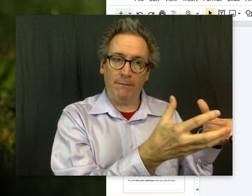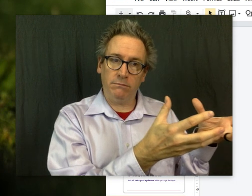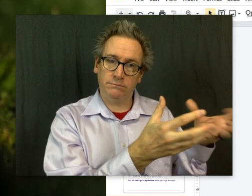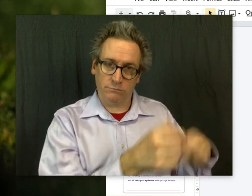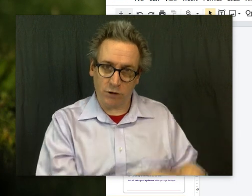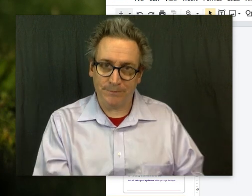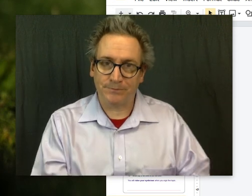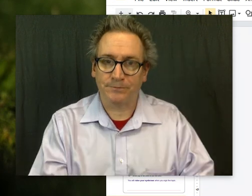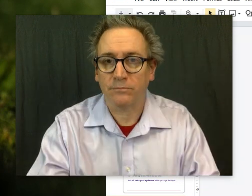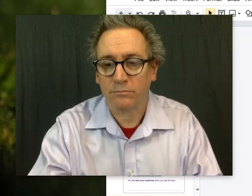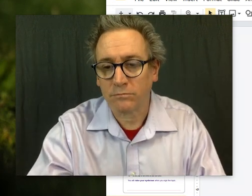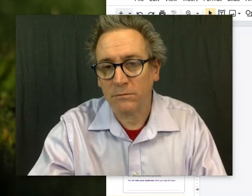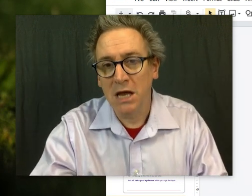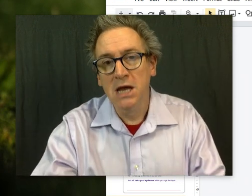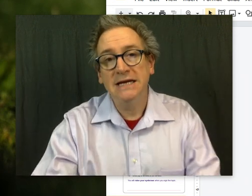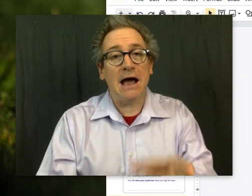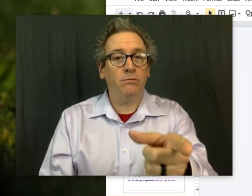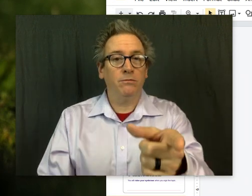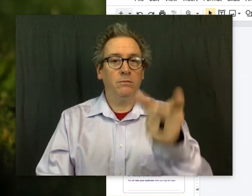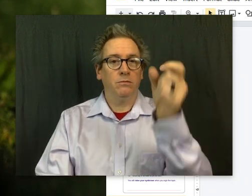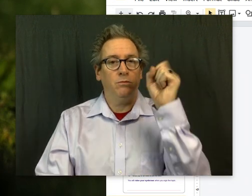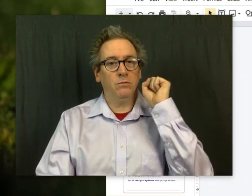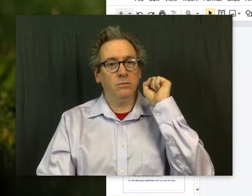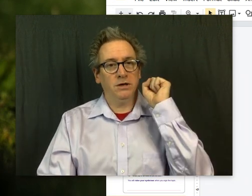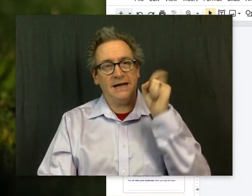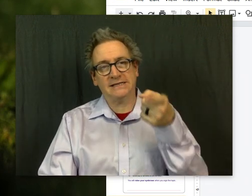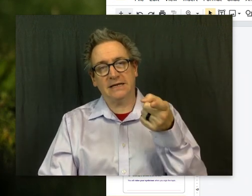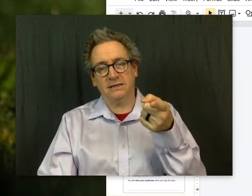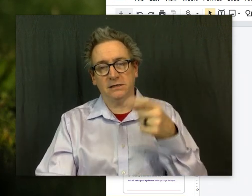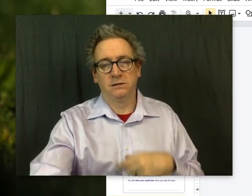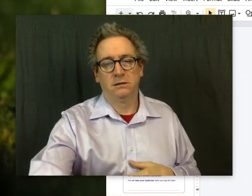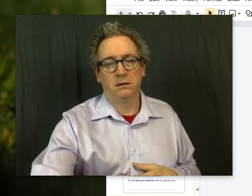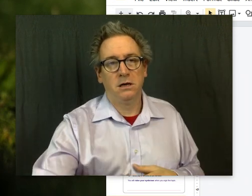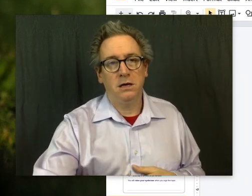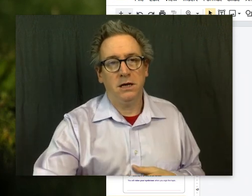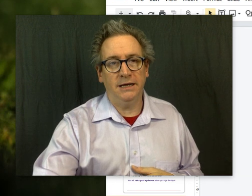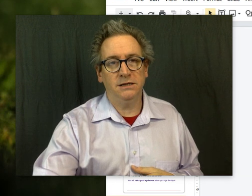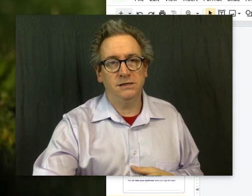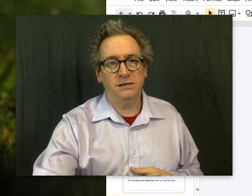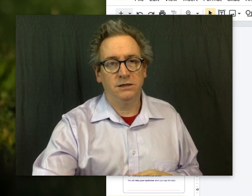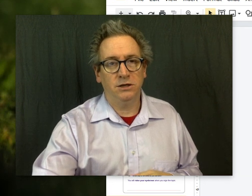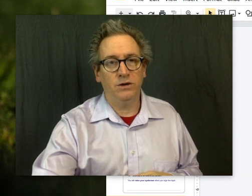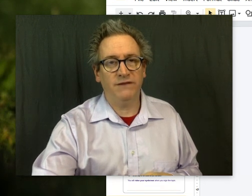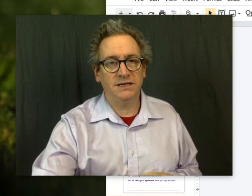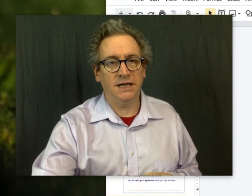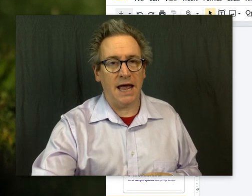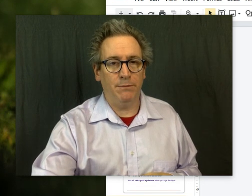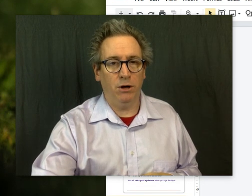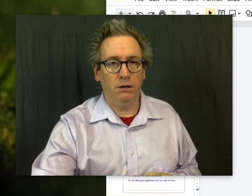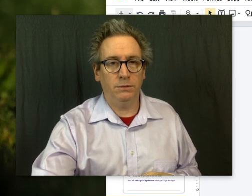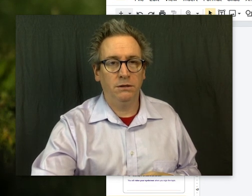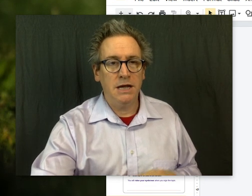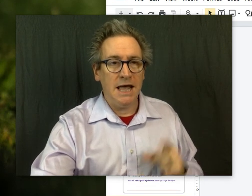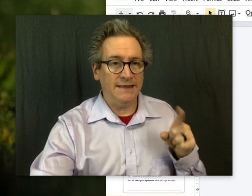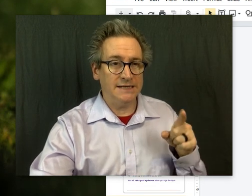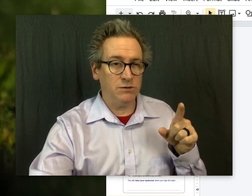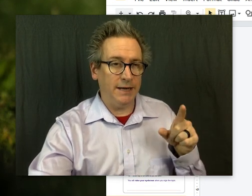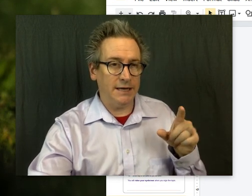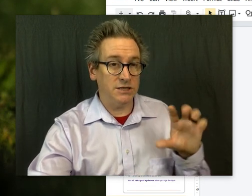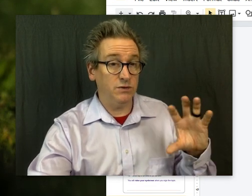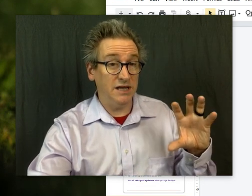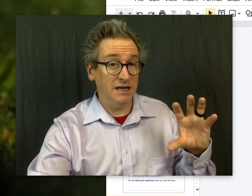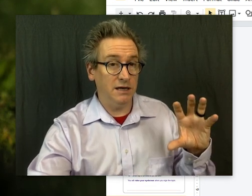them. Right? Now, the next sentence is who invented the light bulb? And this